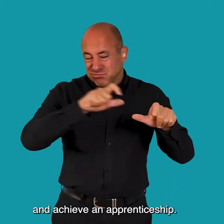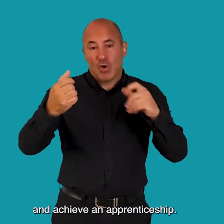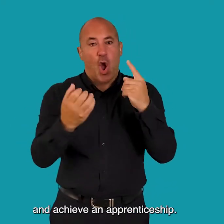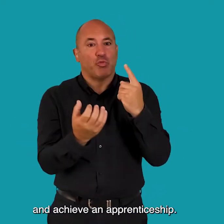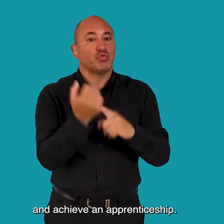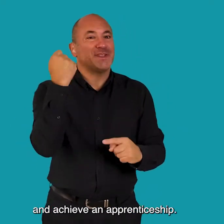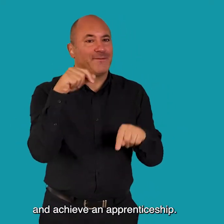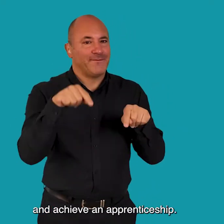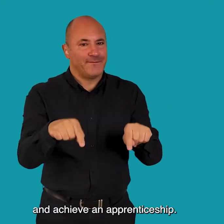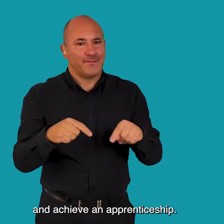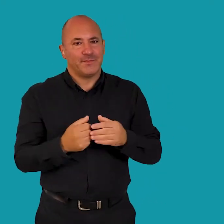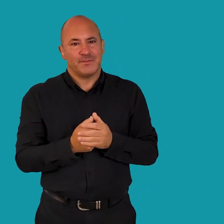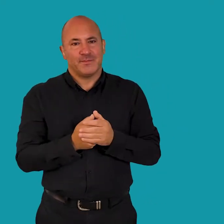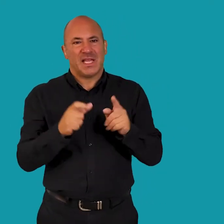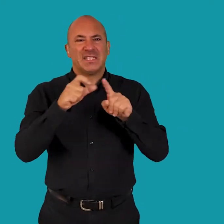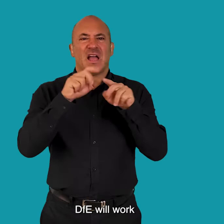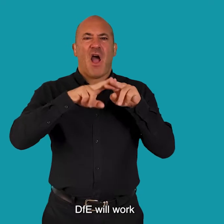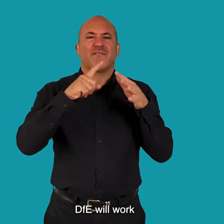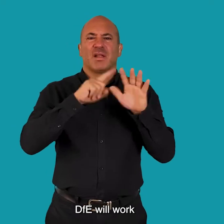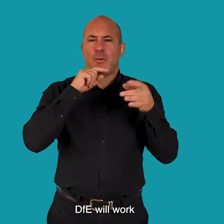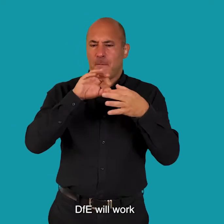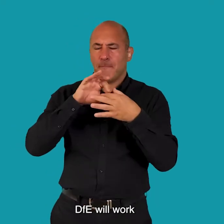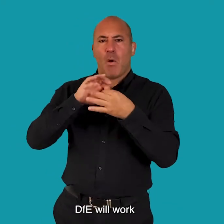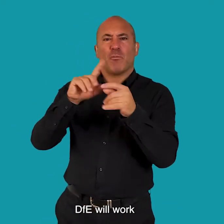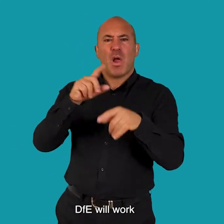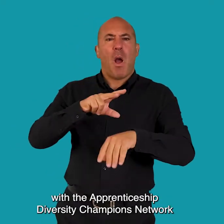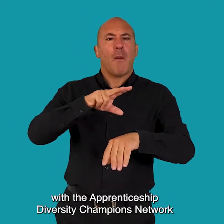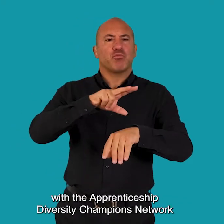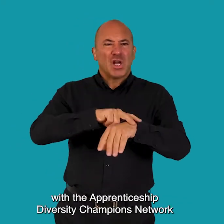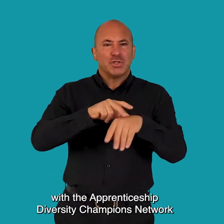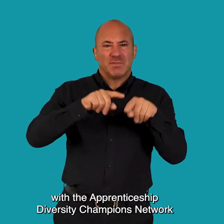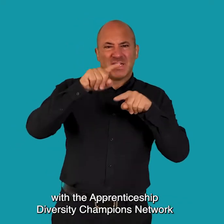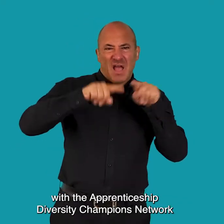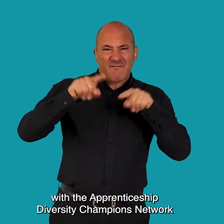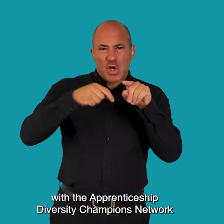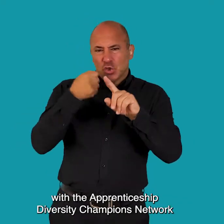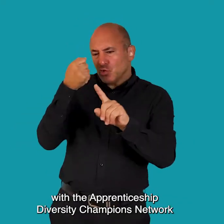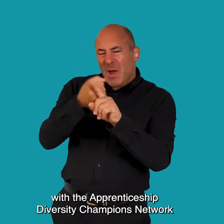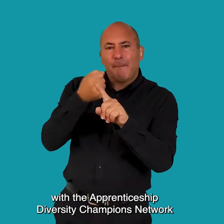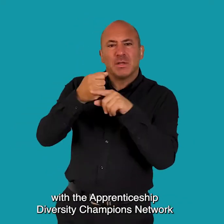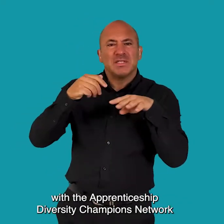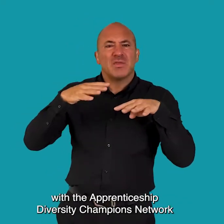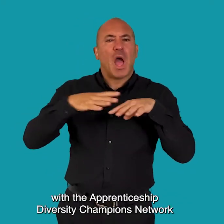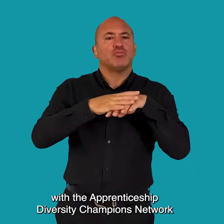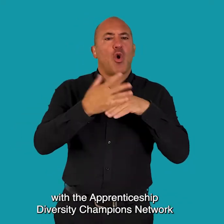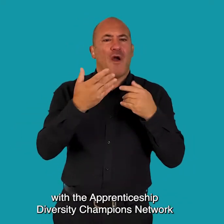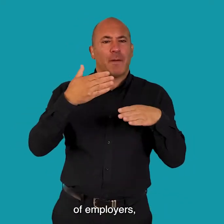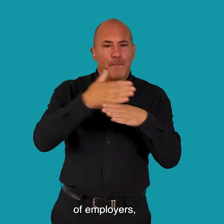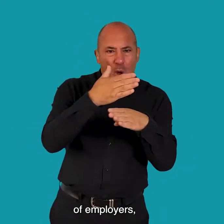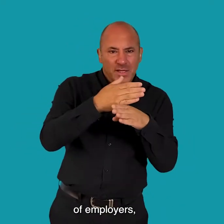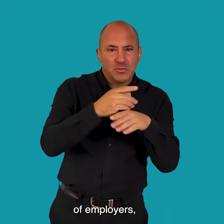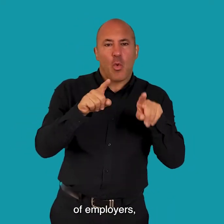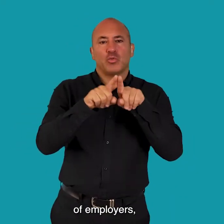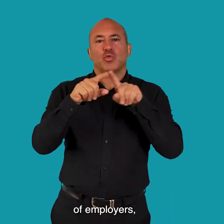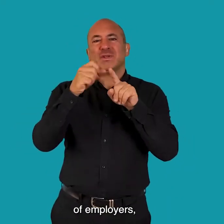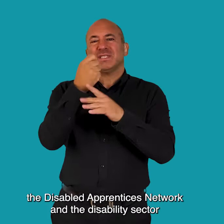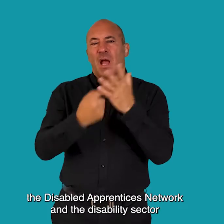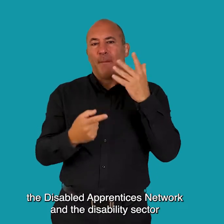an apprenticeship. DFE will work with the Apprenticeship Diversity Champions Network of Employers, the